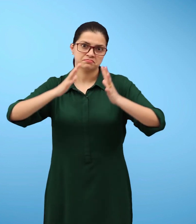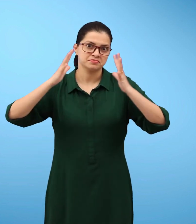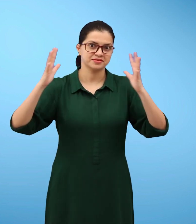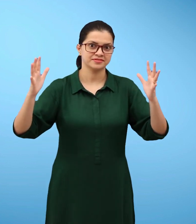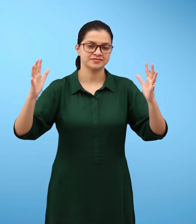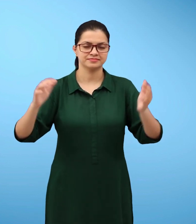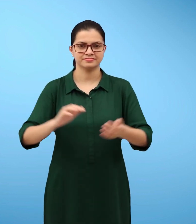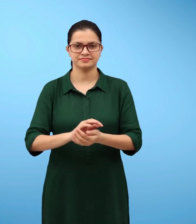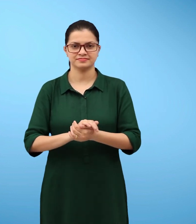epic,